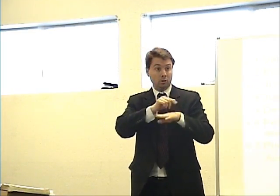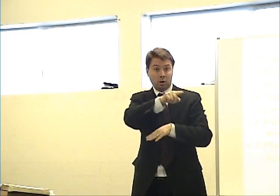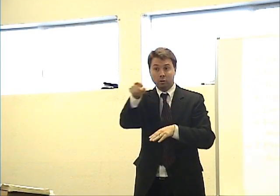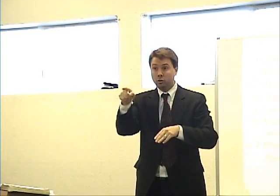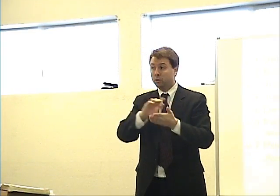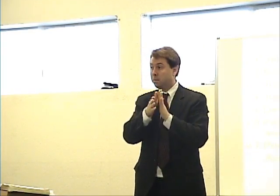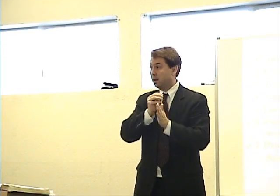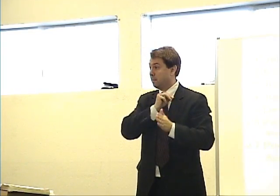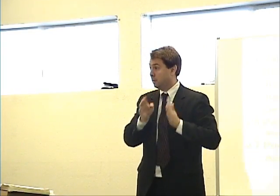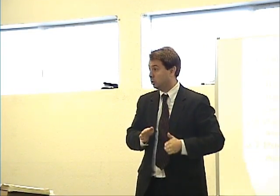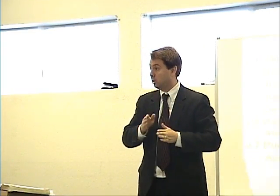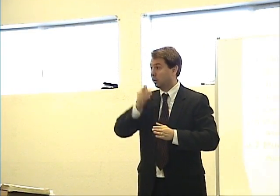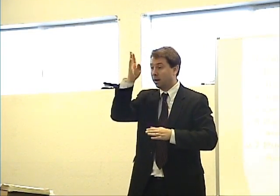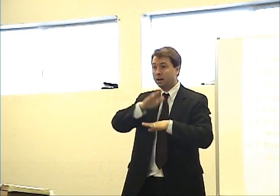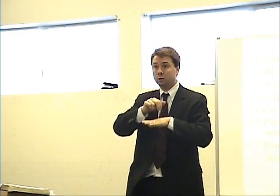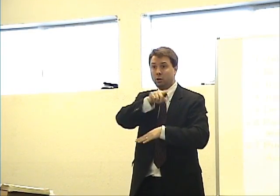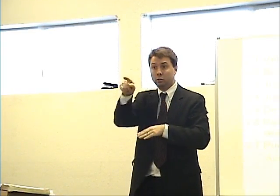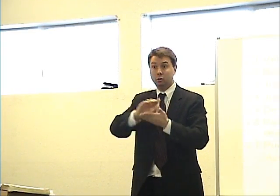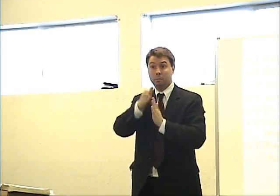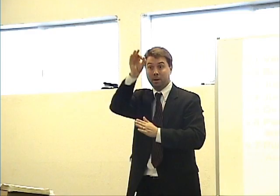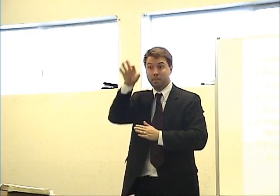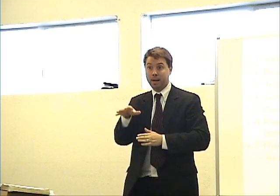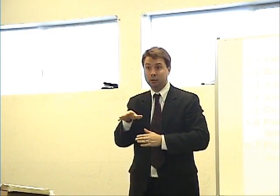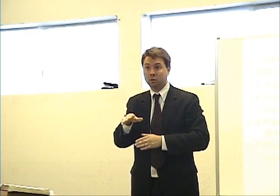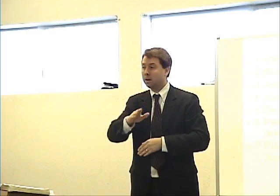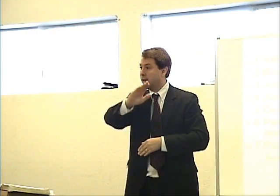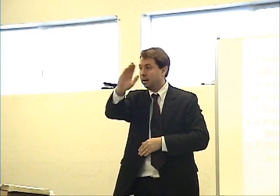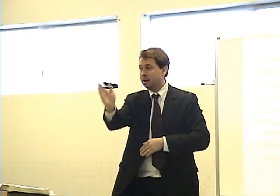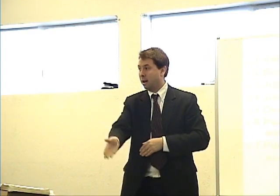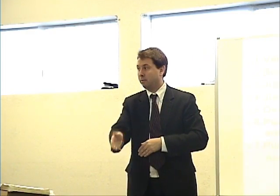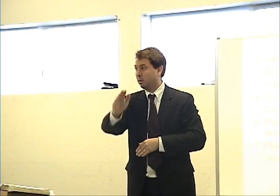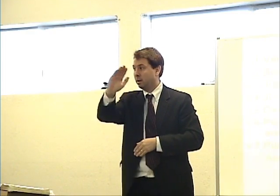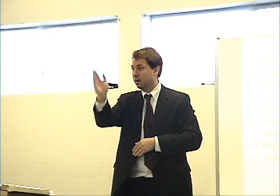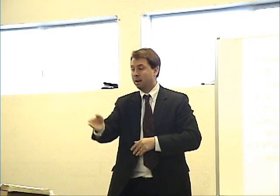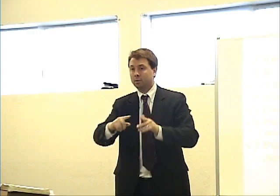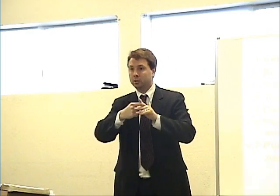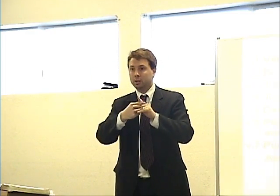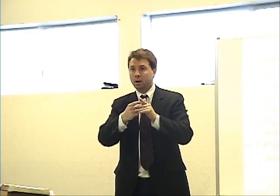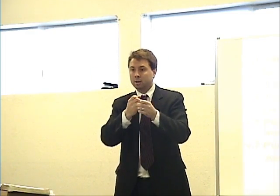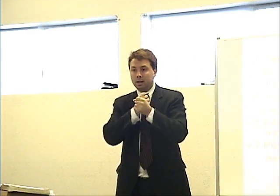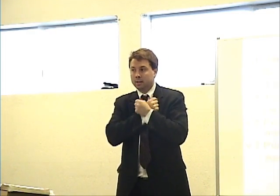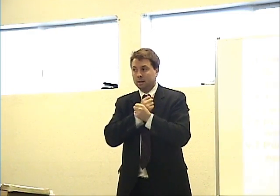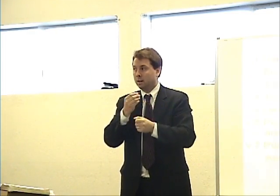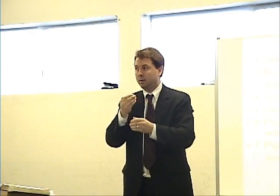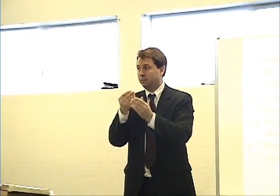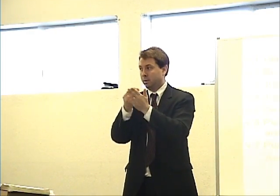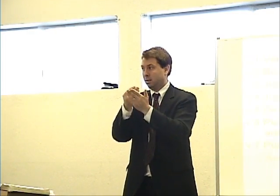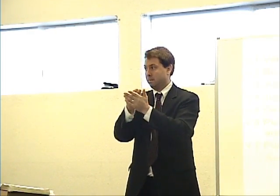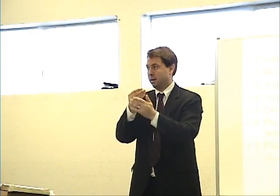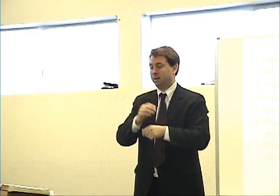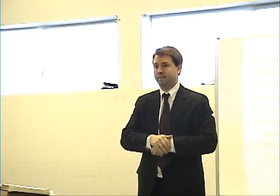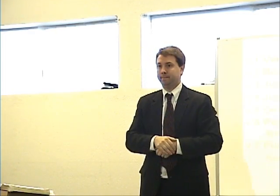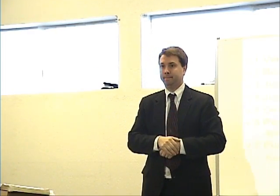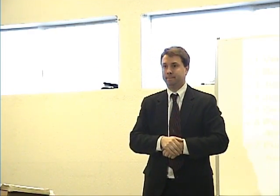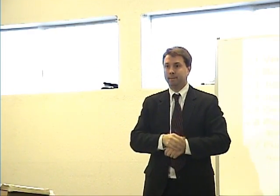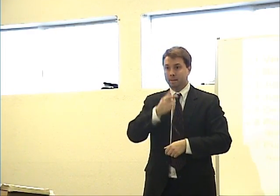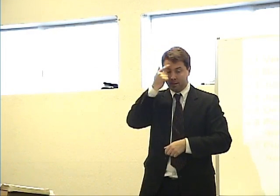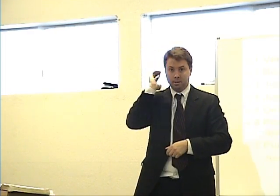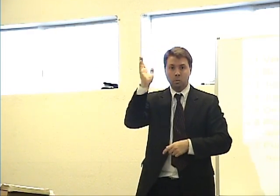called you to become a missionary, God has called you to become a pastor, never, never start to love. Because it